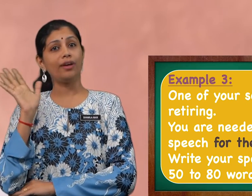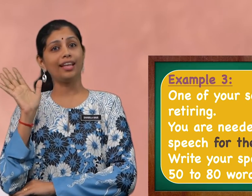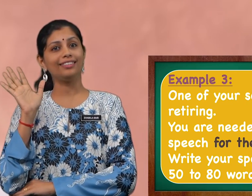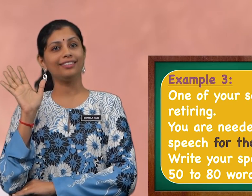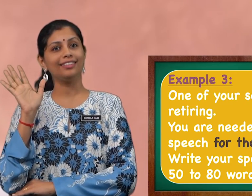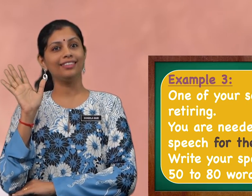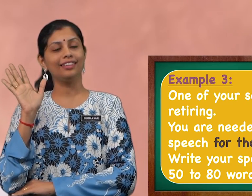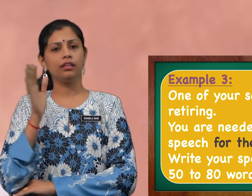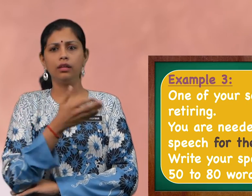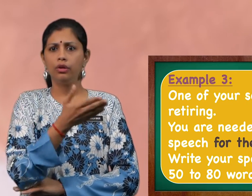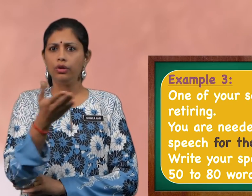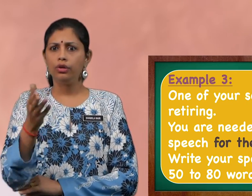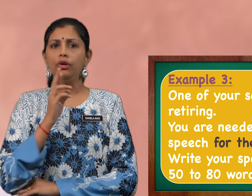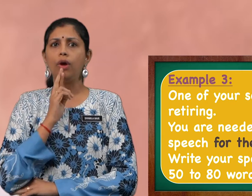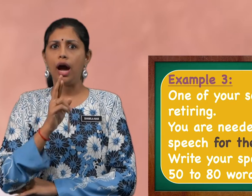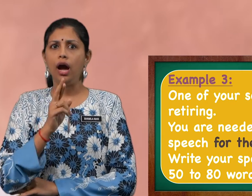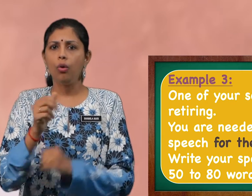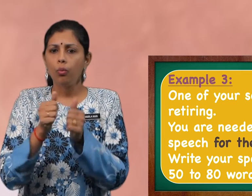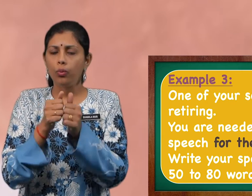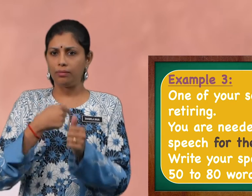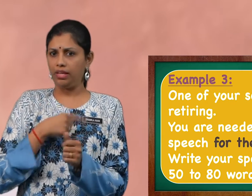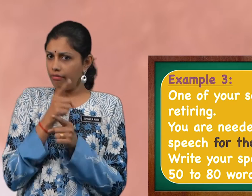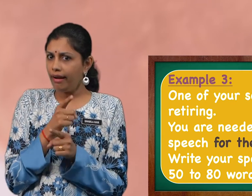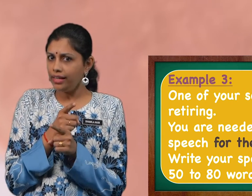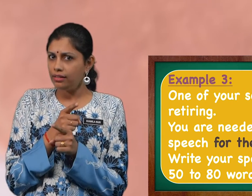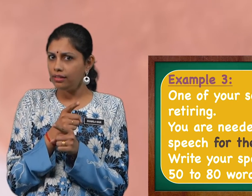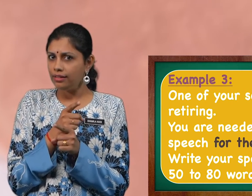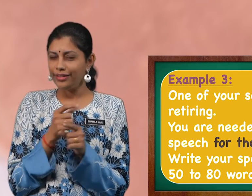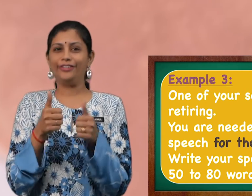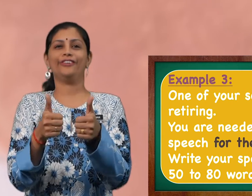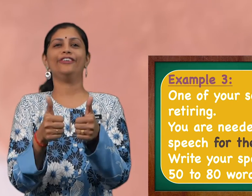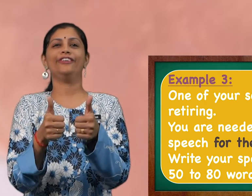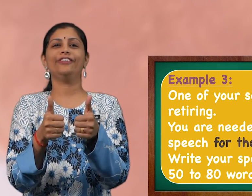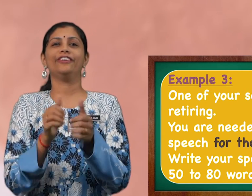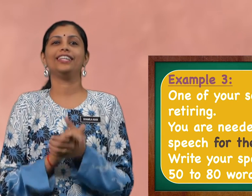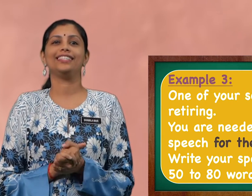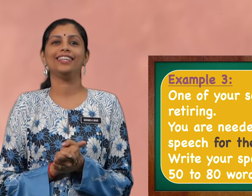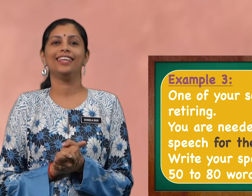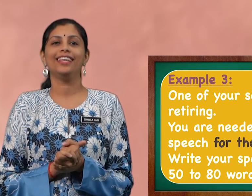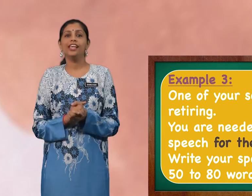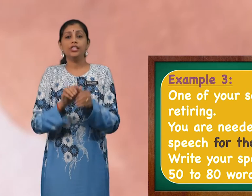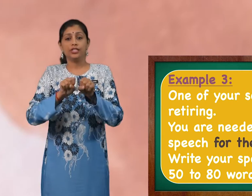farewell. You are with me, right? Good.